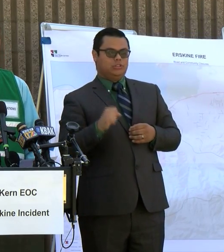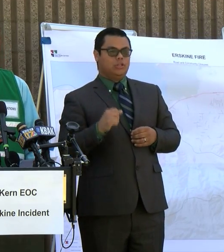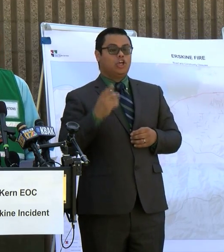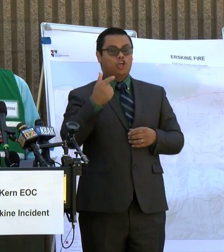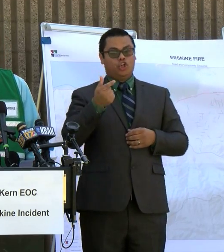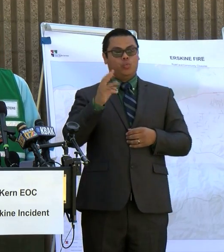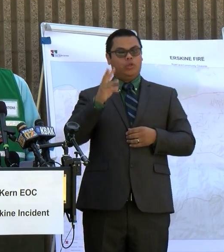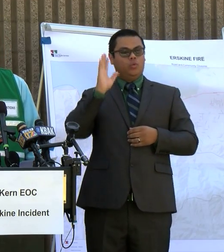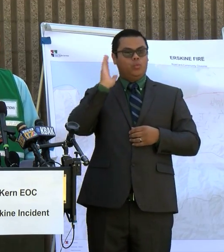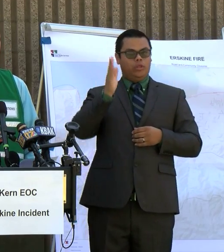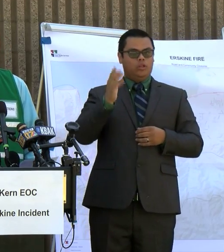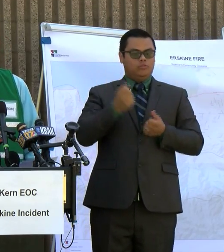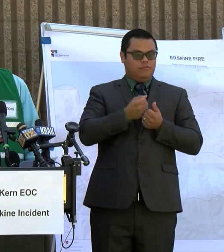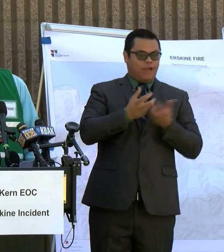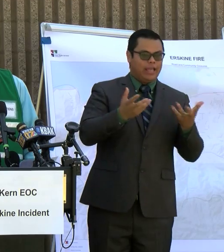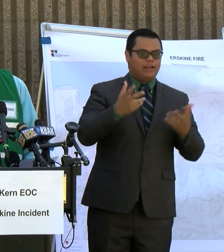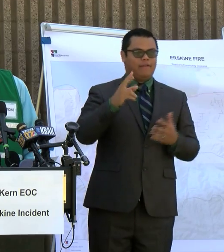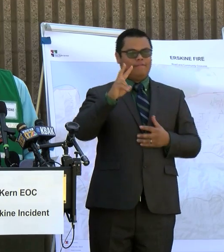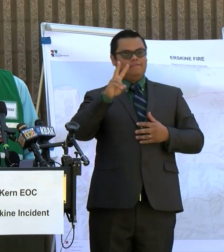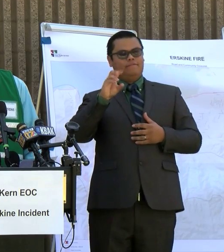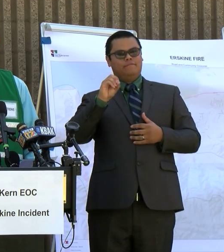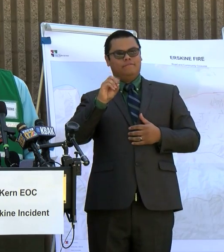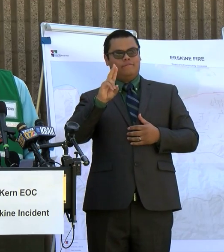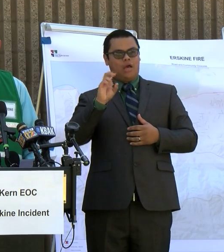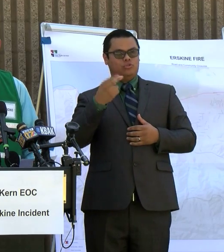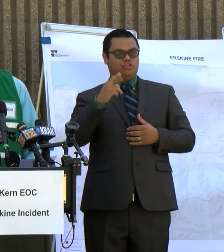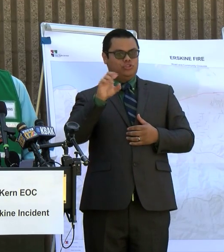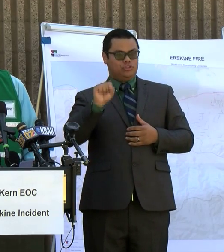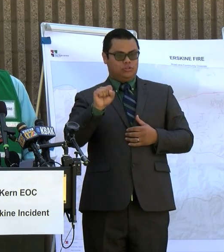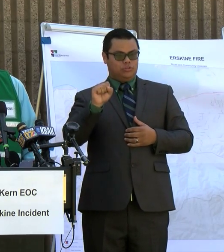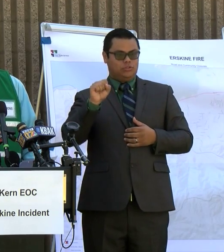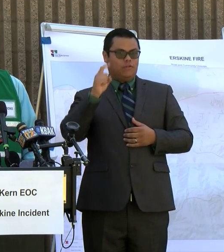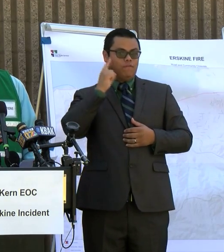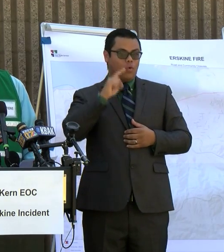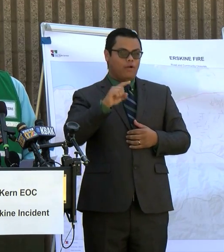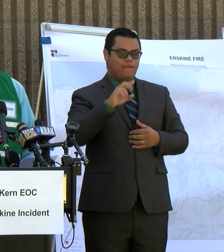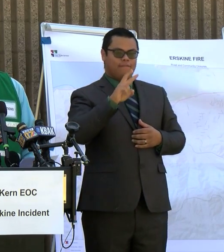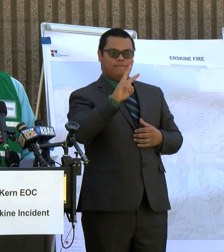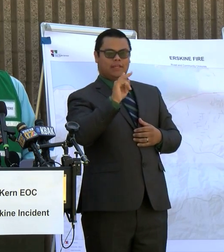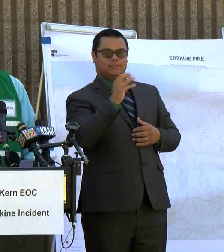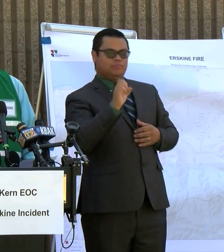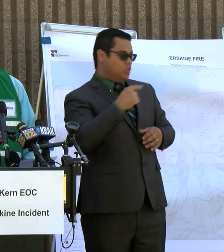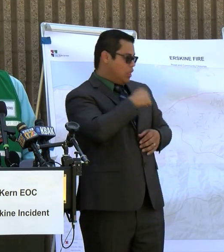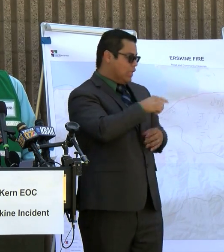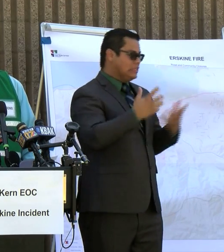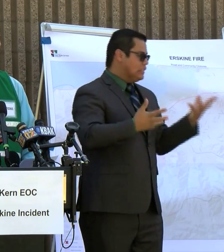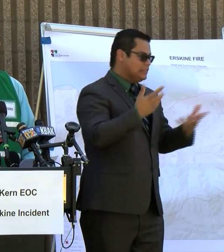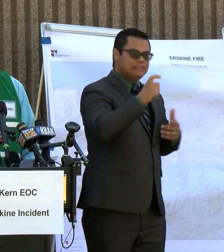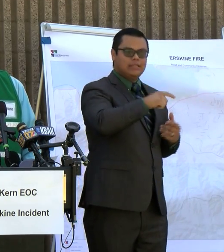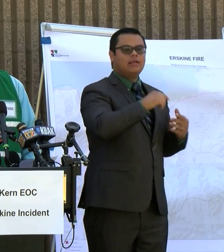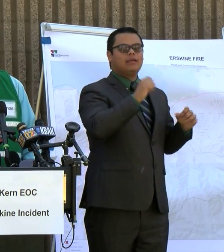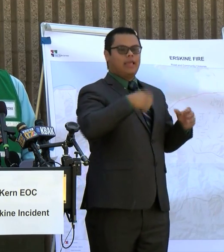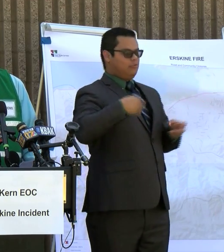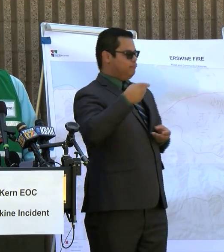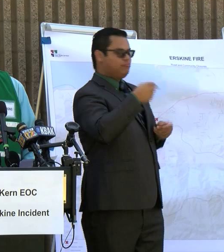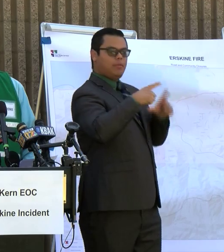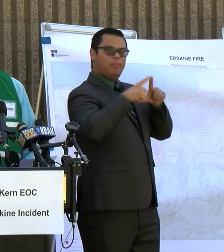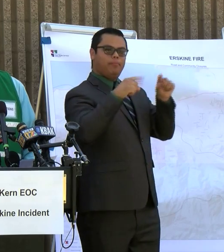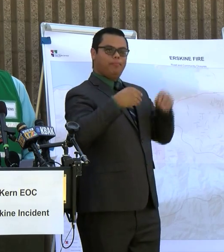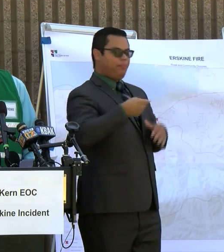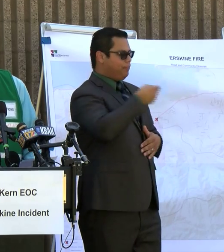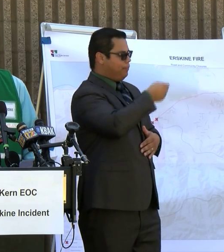Goodwill will provide vouchers to the victims so that they can go to any Goodwill and